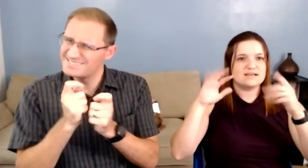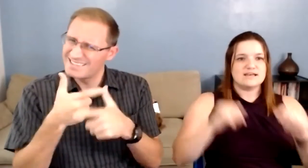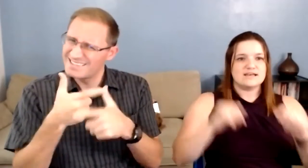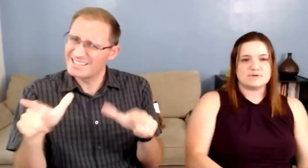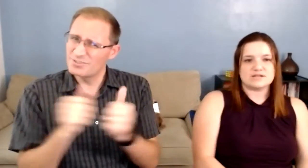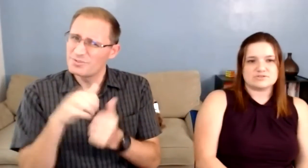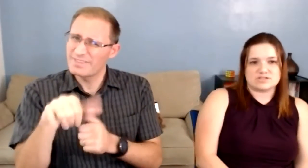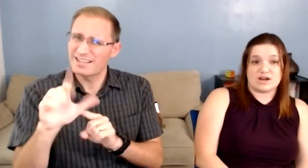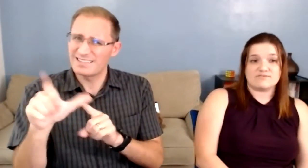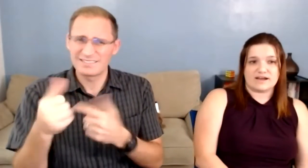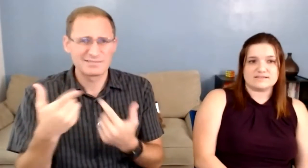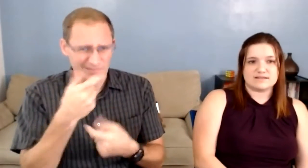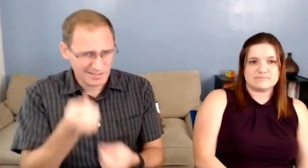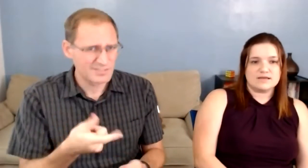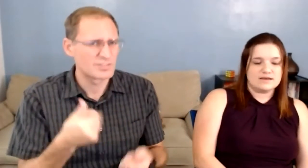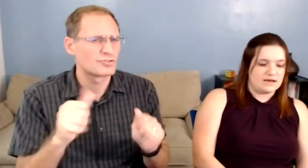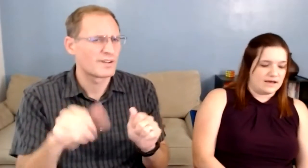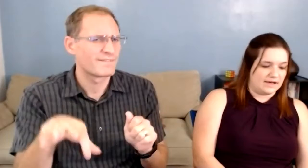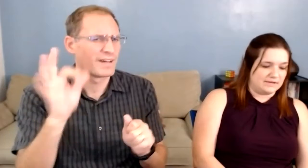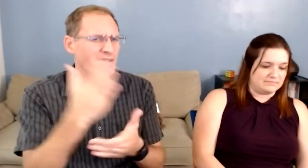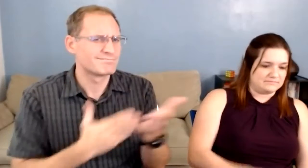just, it's pretty interesting. Try to find some